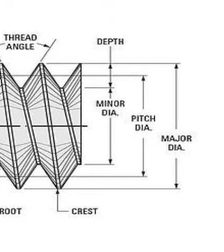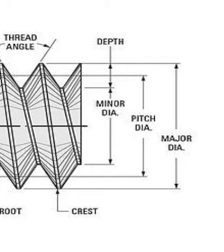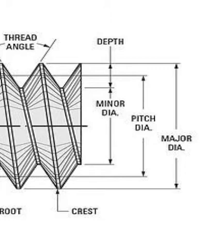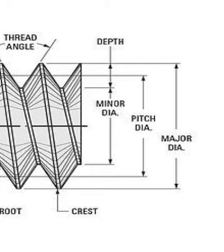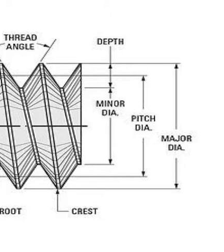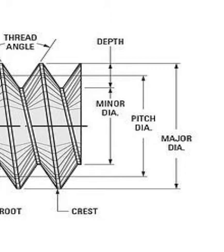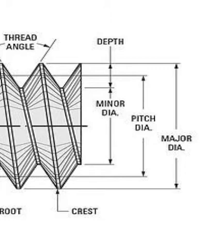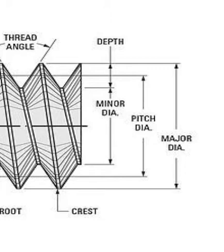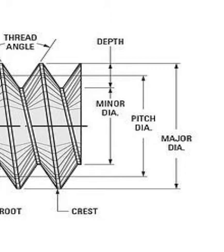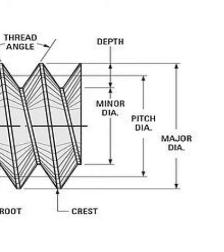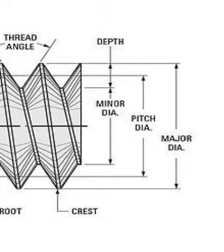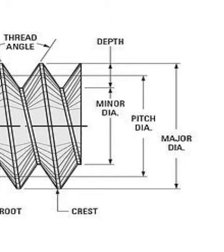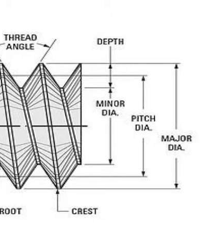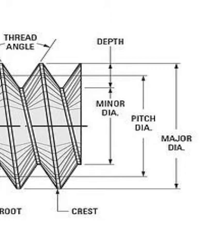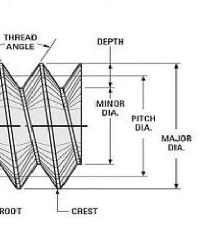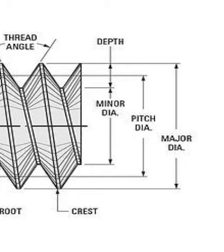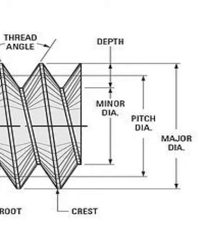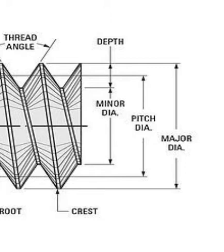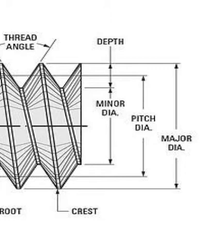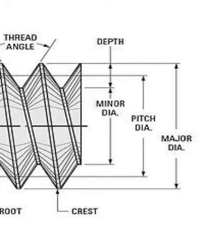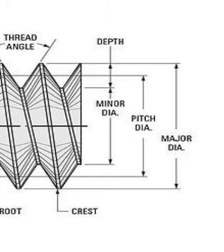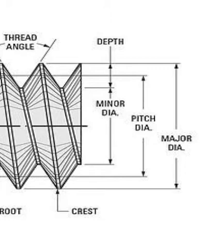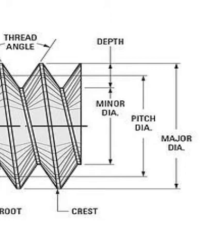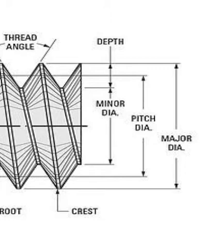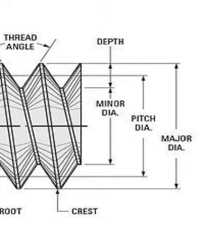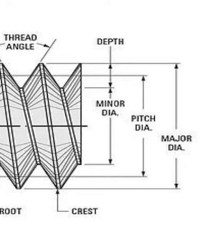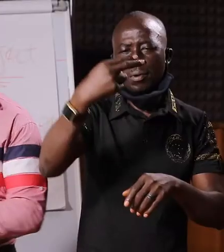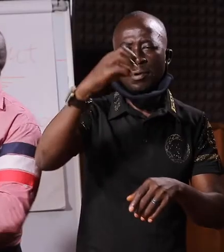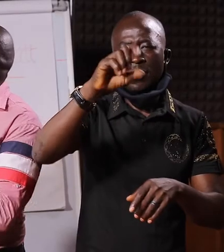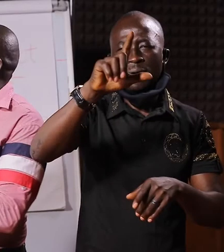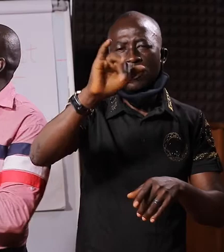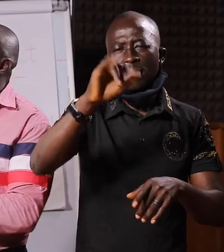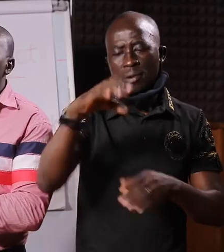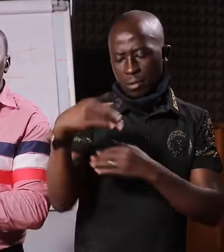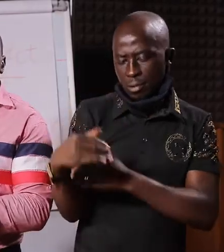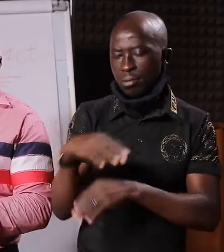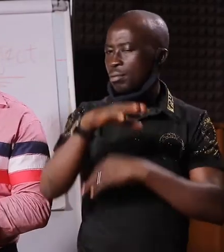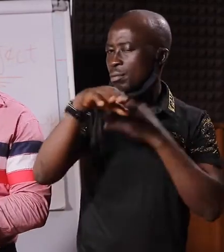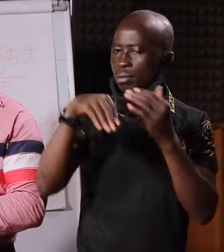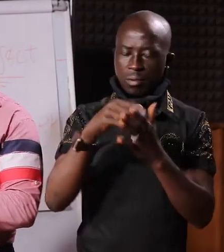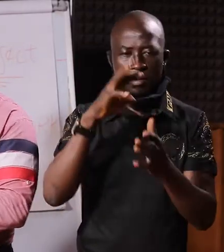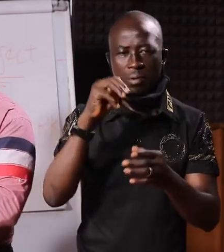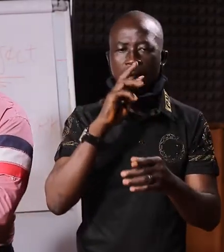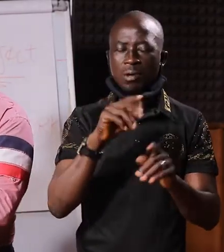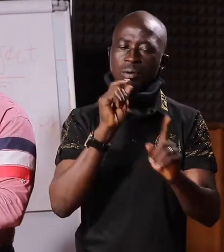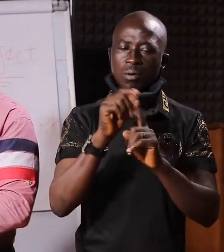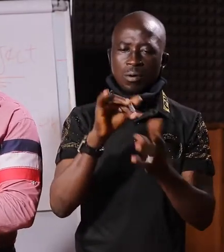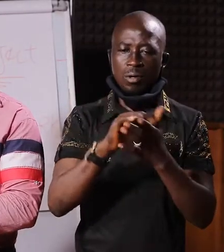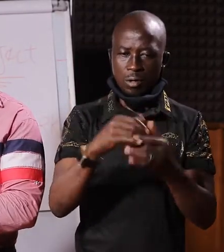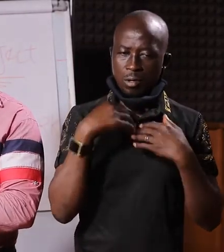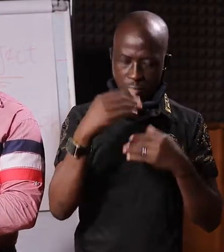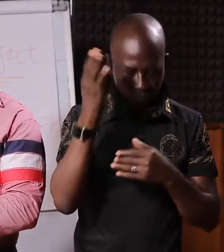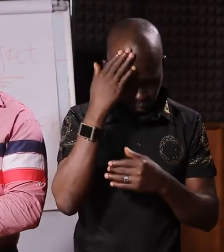diameter, the crest, the root, and the helix angle. All of these are the terminologies that we need to be familiar